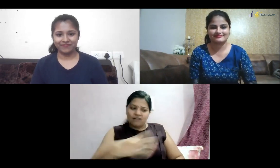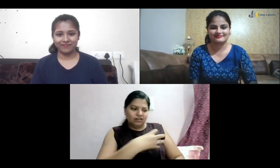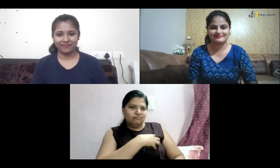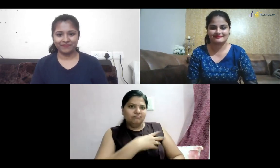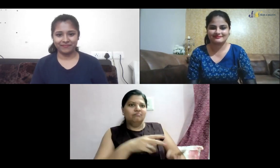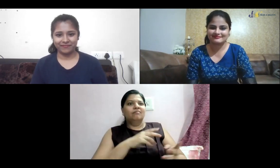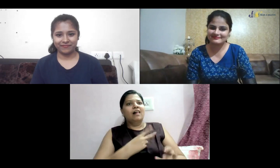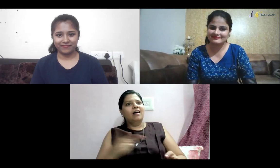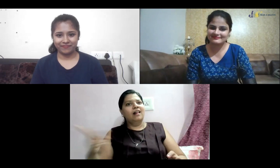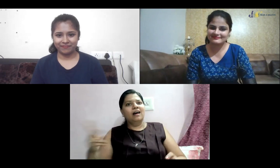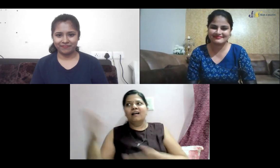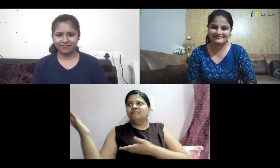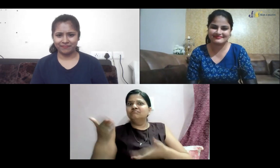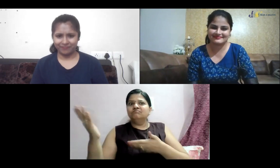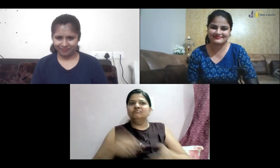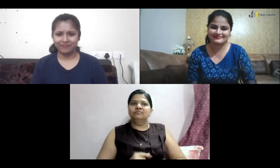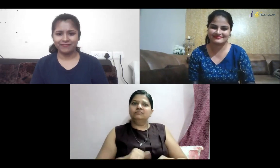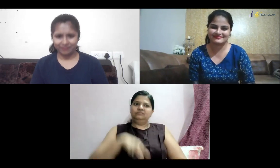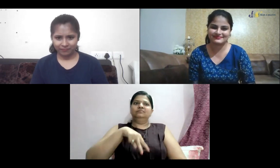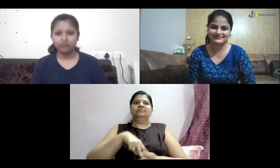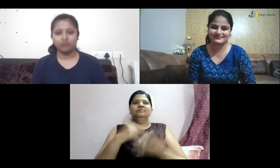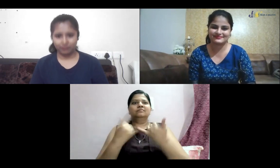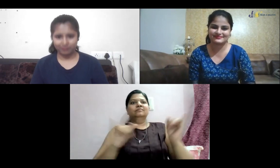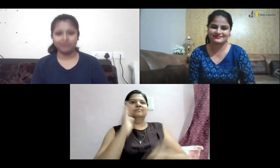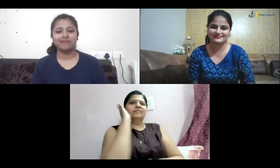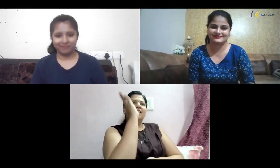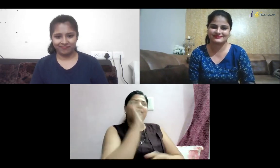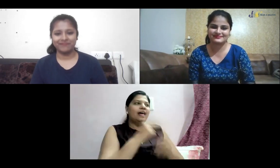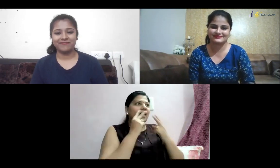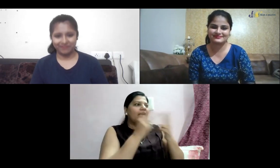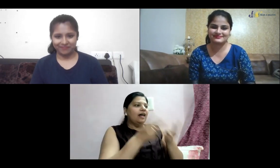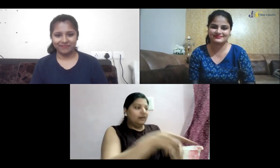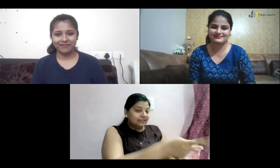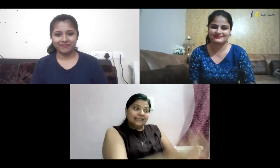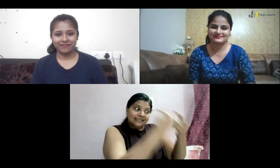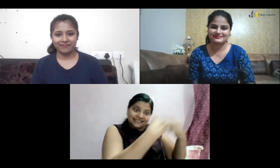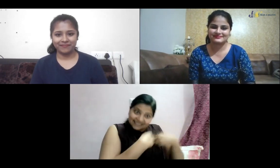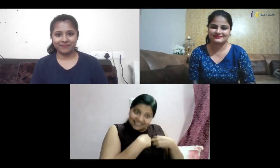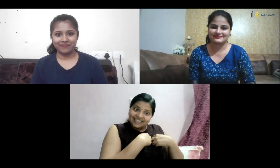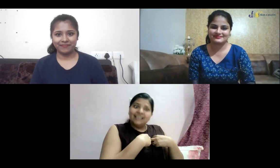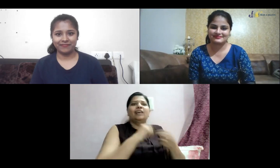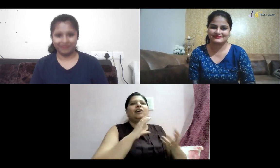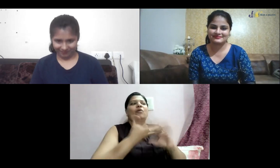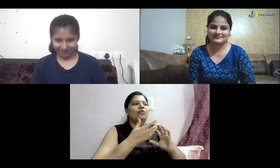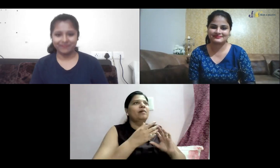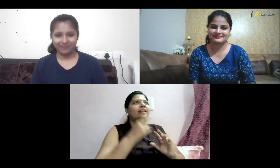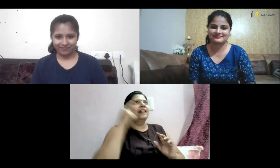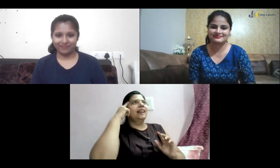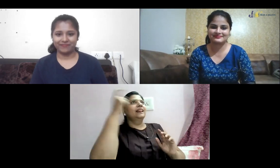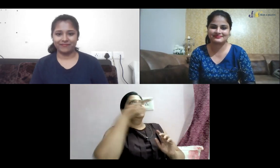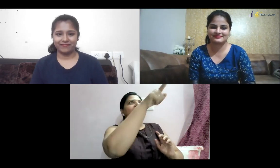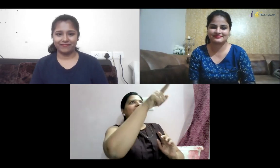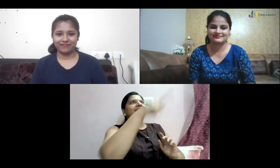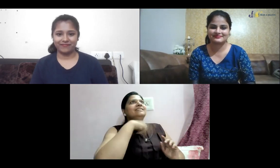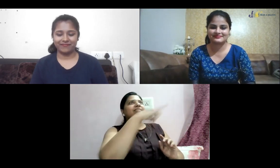You can see like a deaf. If I'll show, okay, yeah, I can do it. Then you will invite in the different places. Then you can show them,